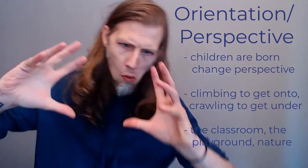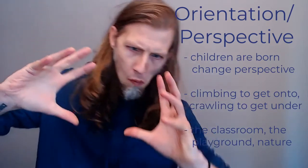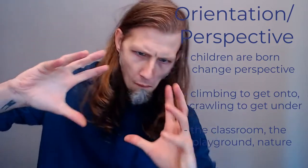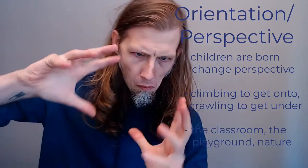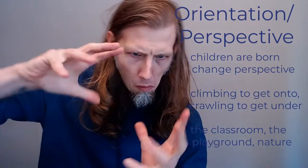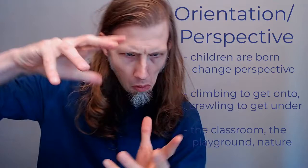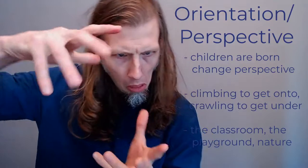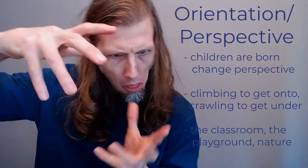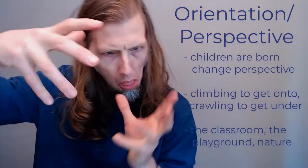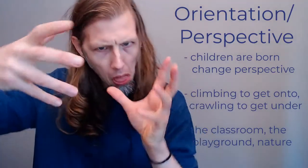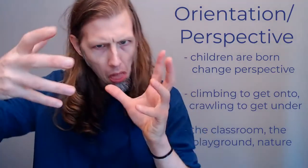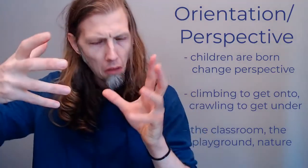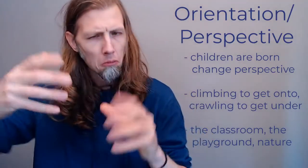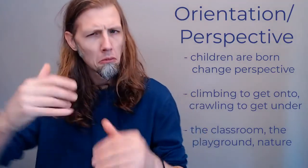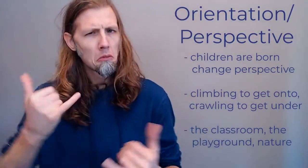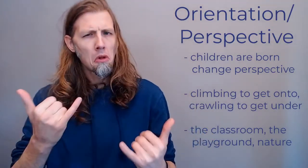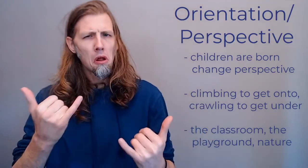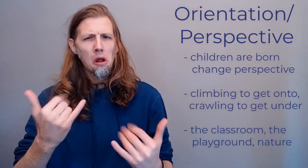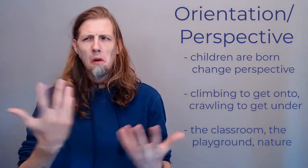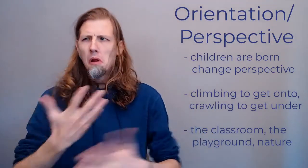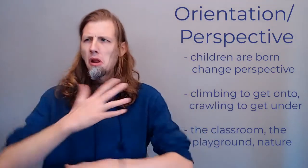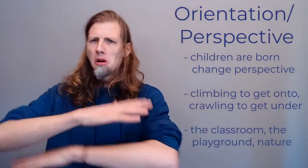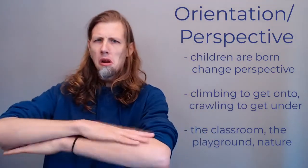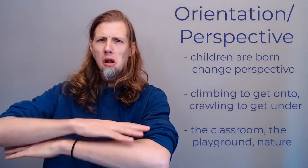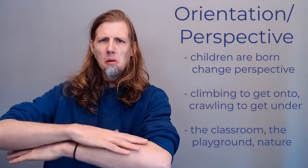whole environment or a single object. A